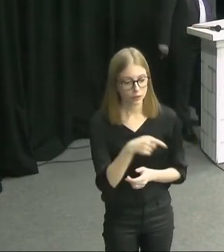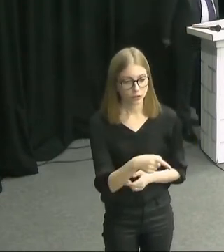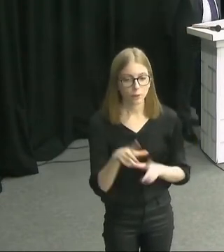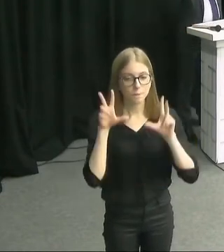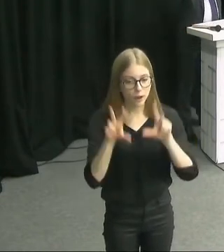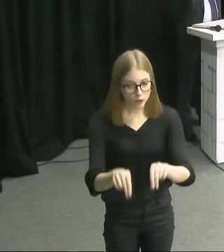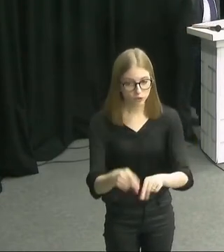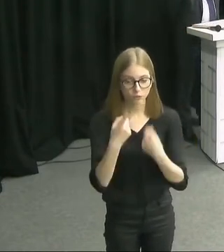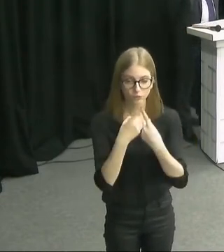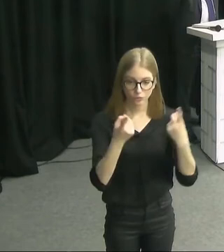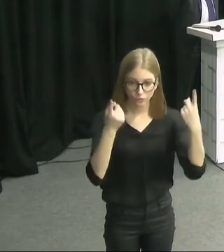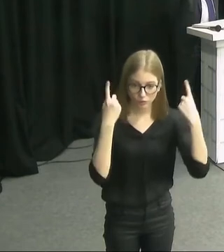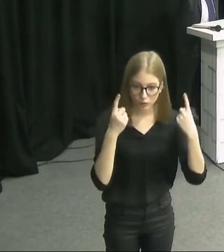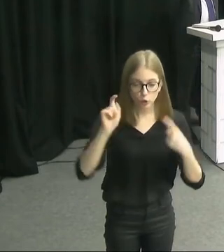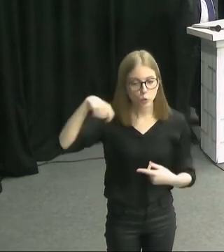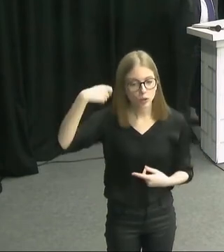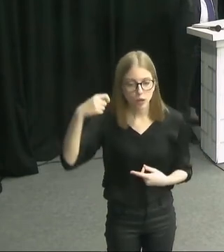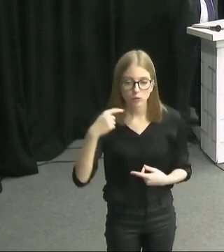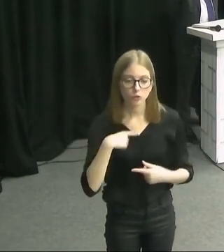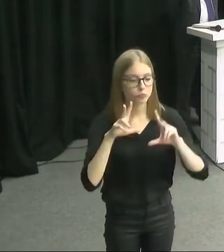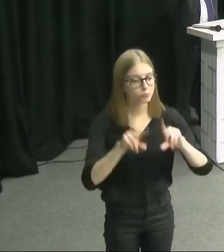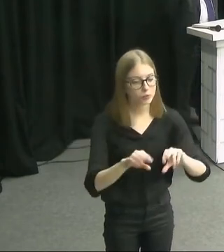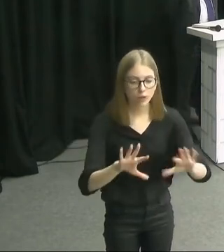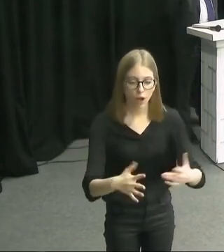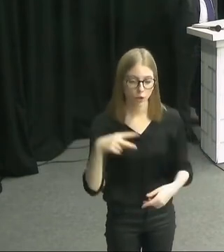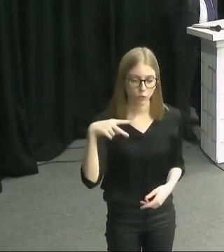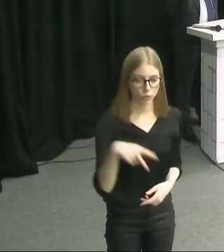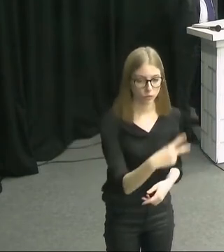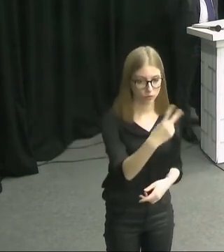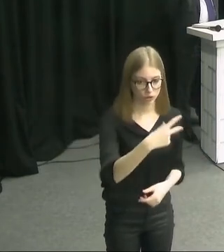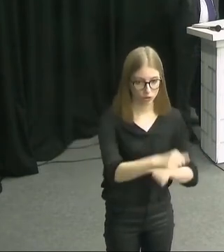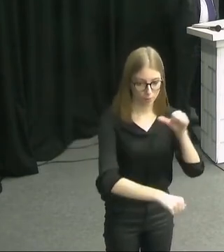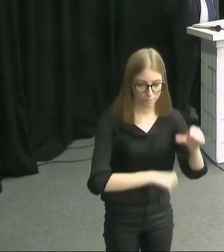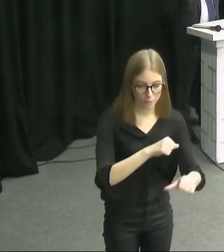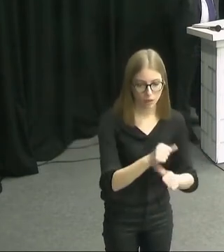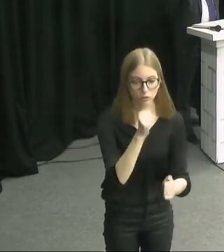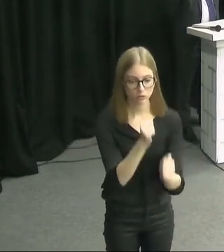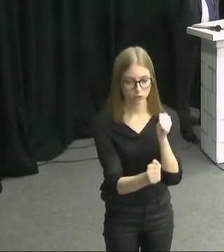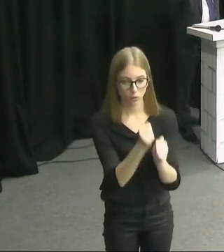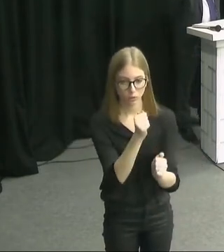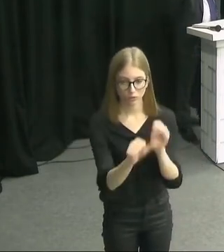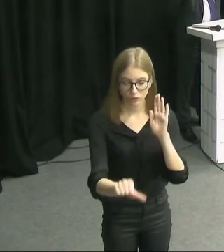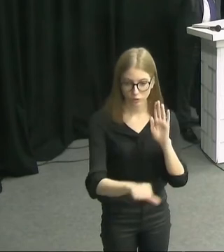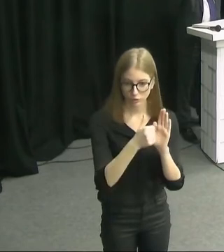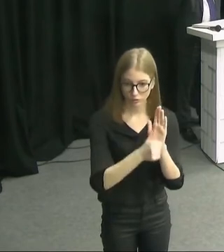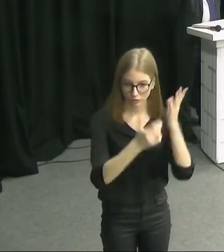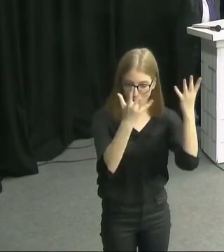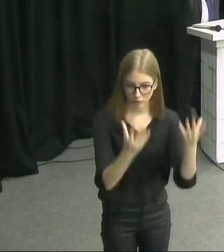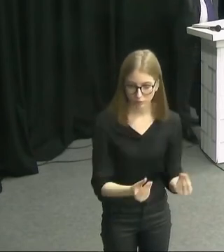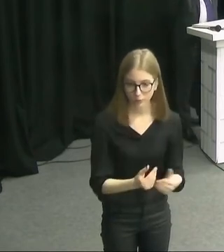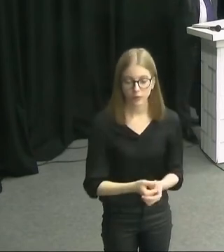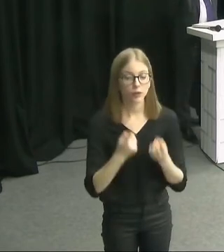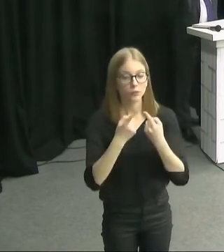So this is the communication center, and then you state me, name, surname, the candidate rector to the